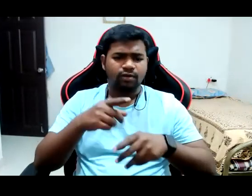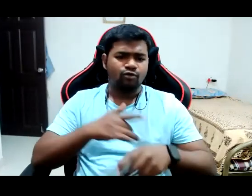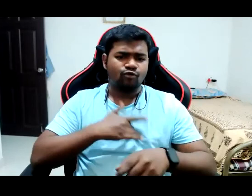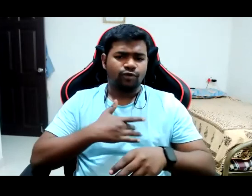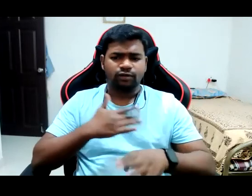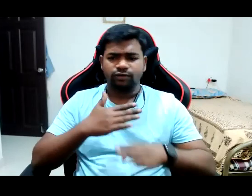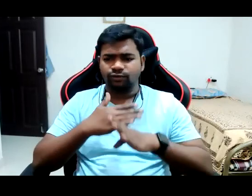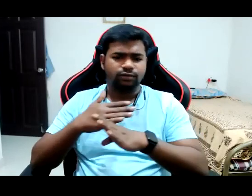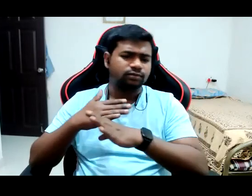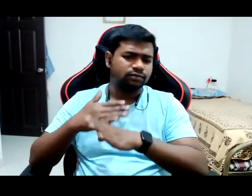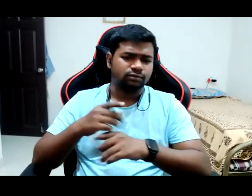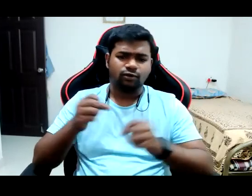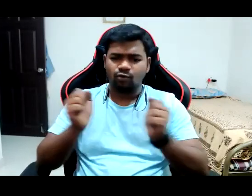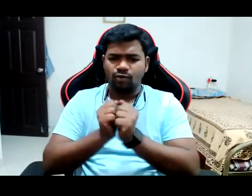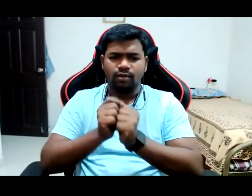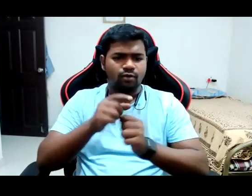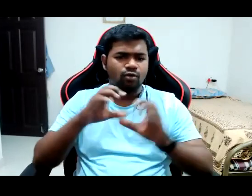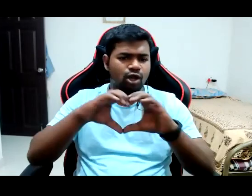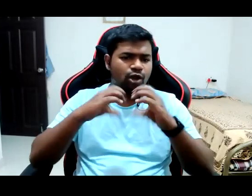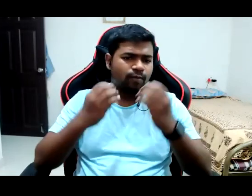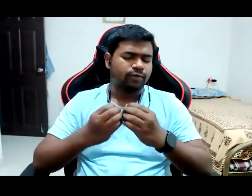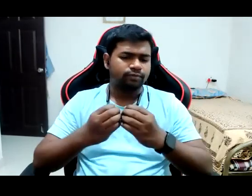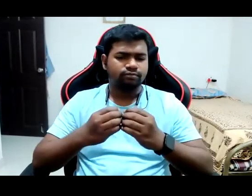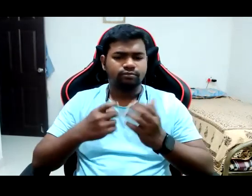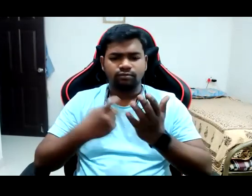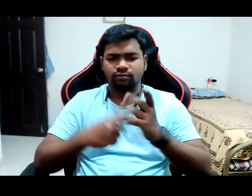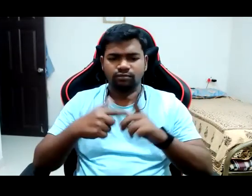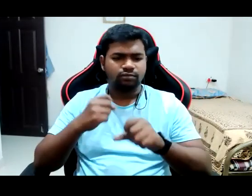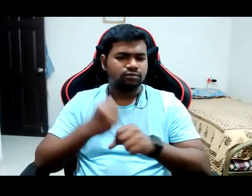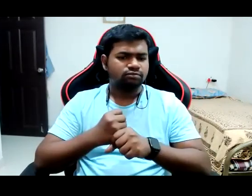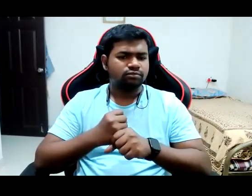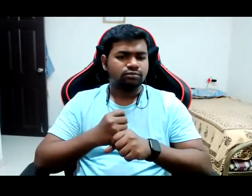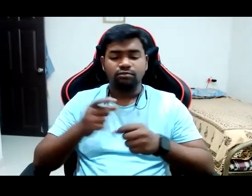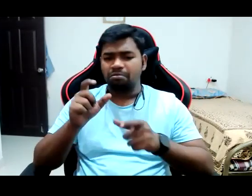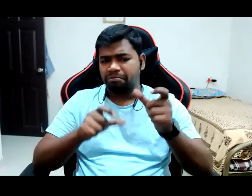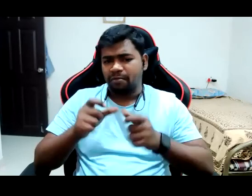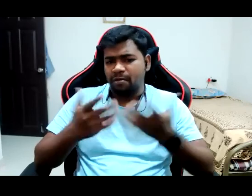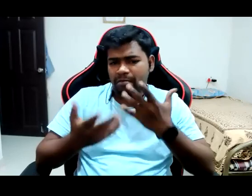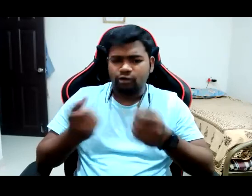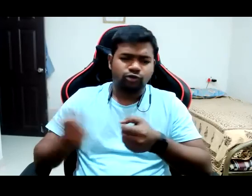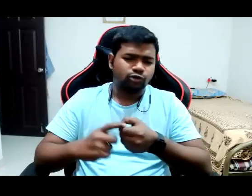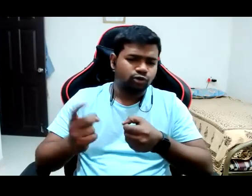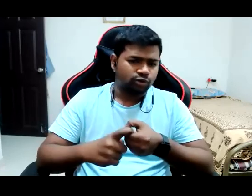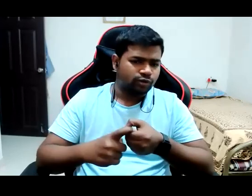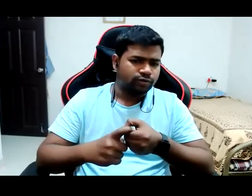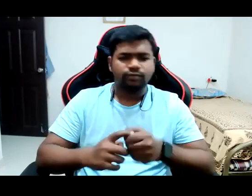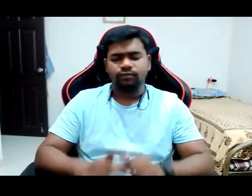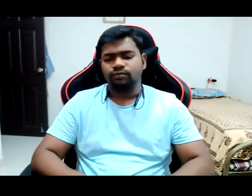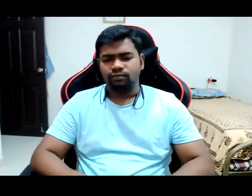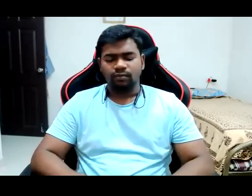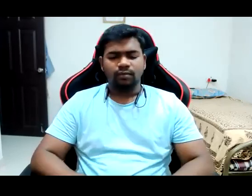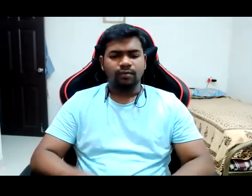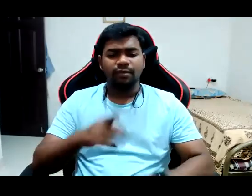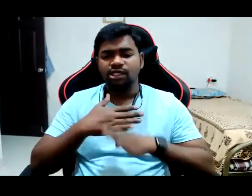information within your community, because the registration is still open, so people would be joining in. So just share